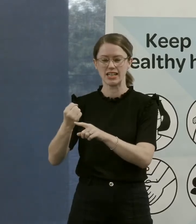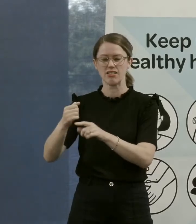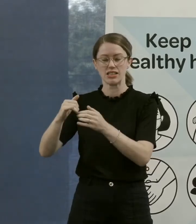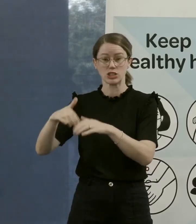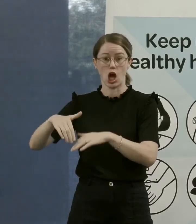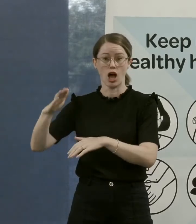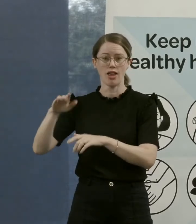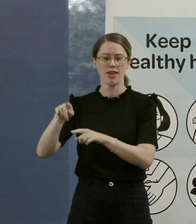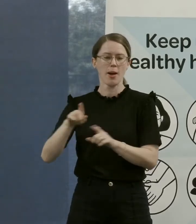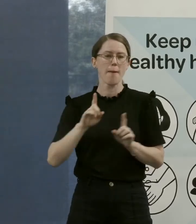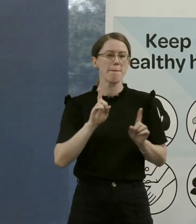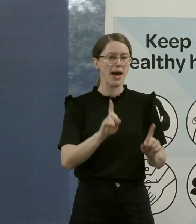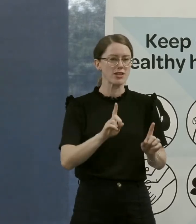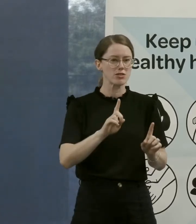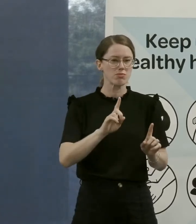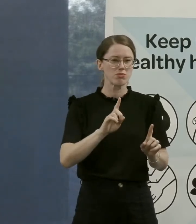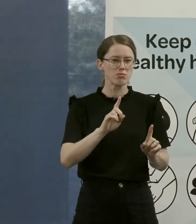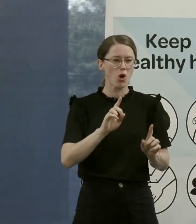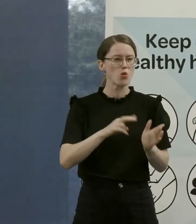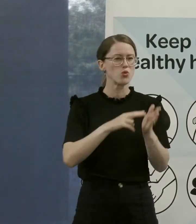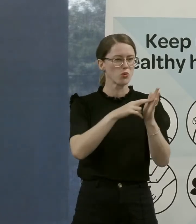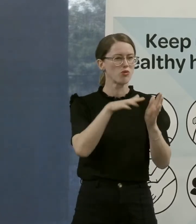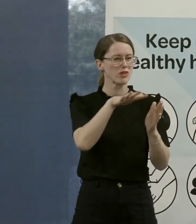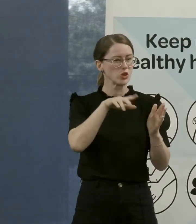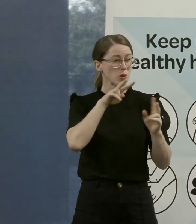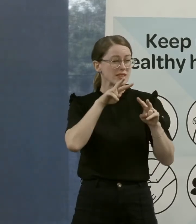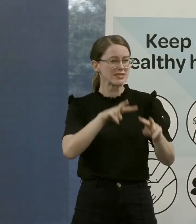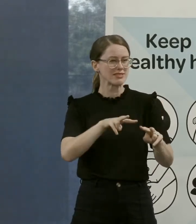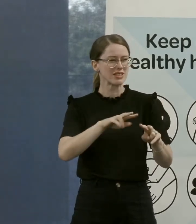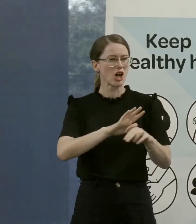southern. But you can see the northern region